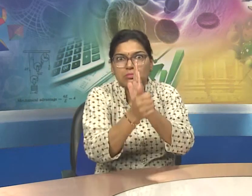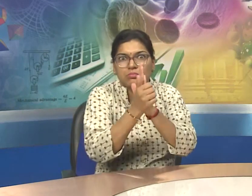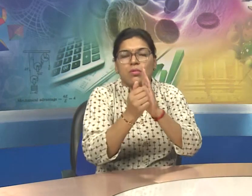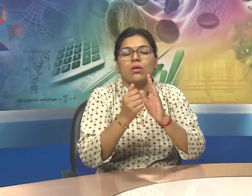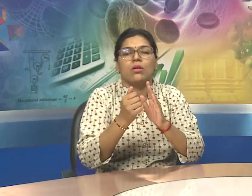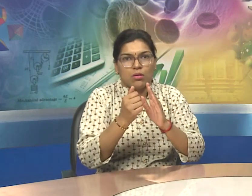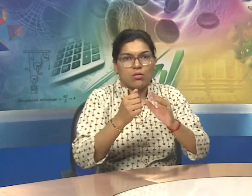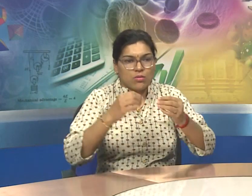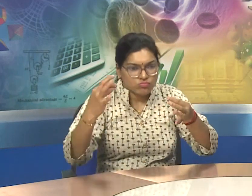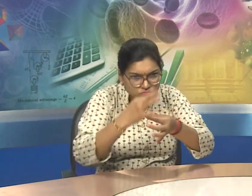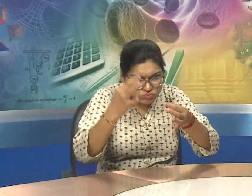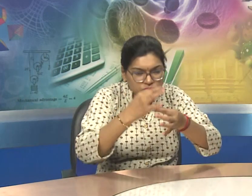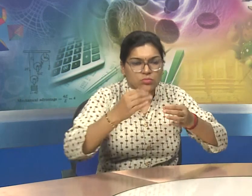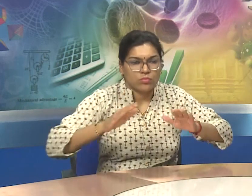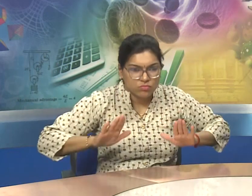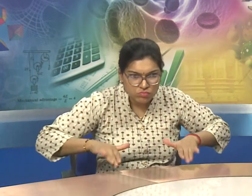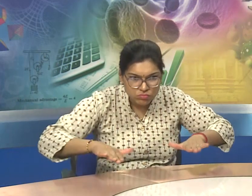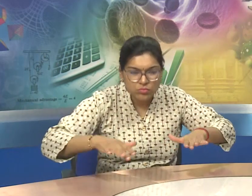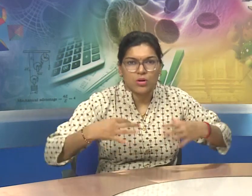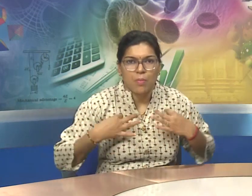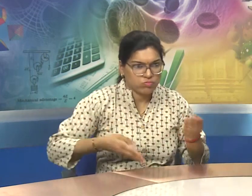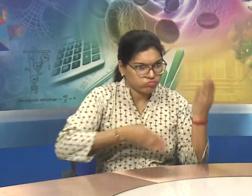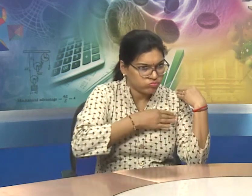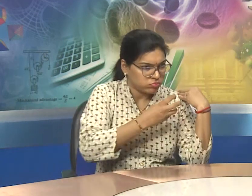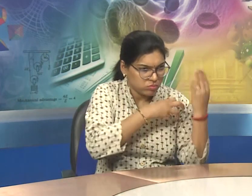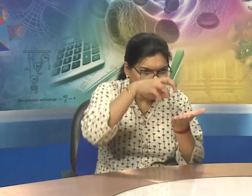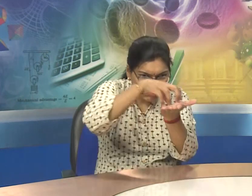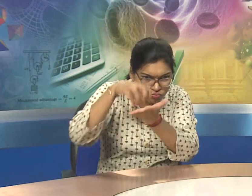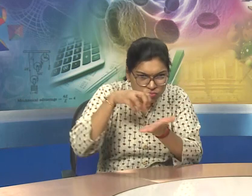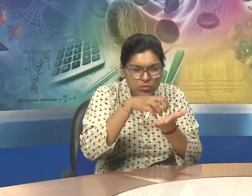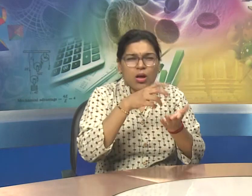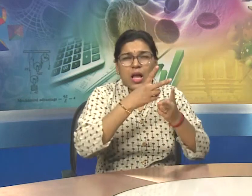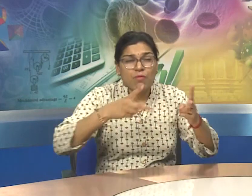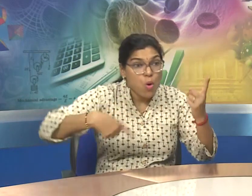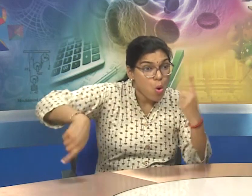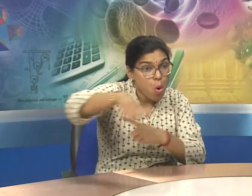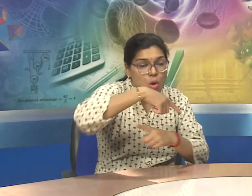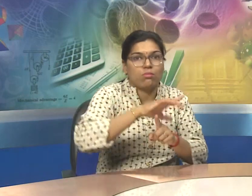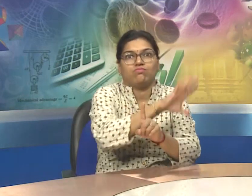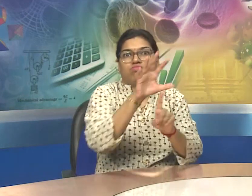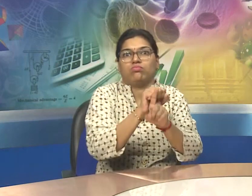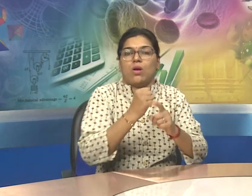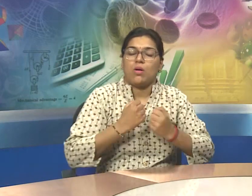and heritage. There are different kinds of artwork, different works on the